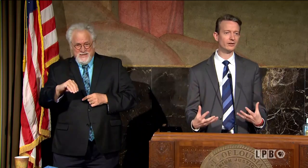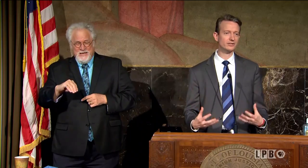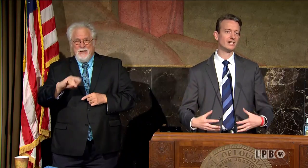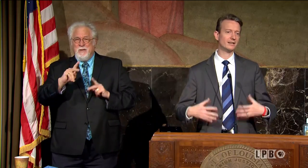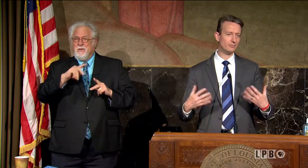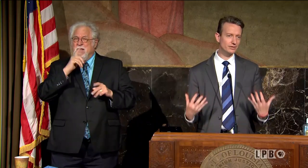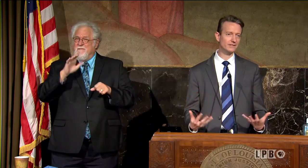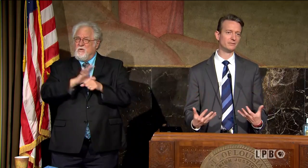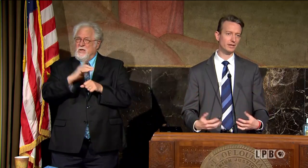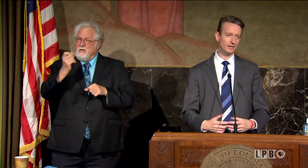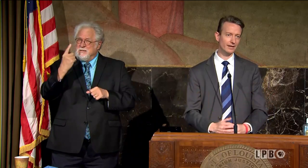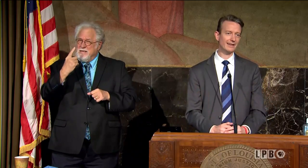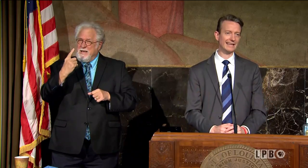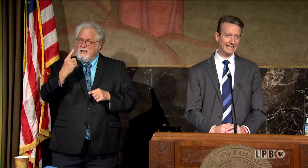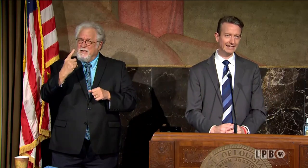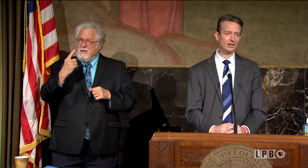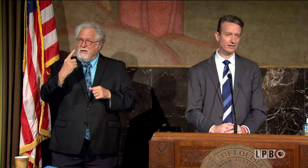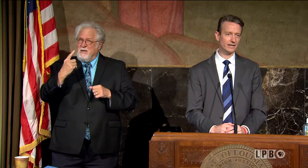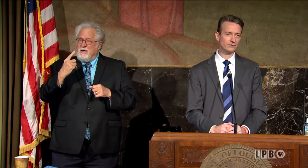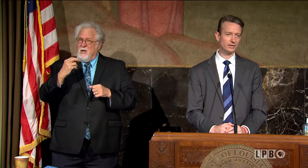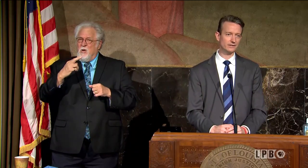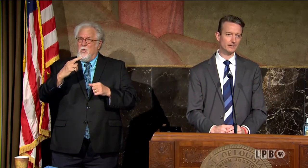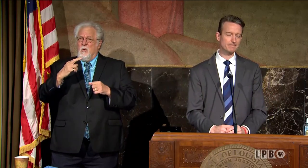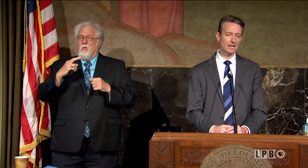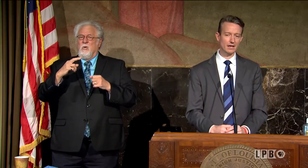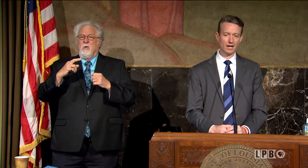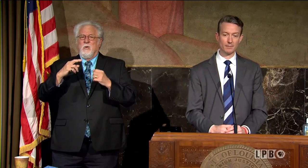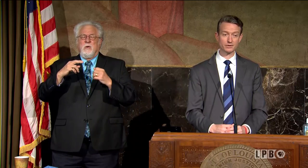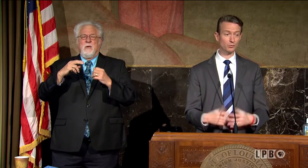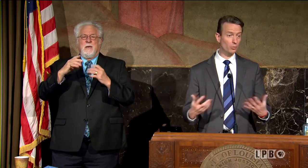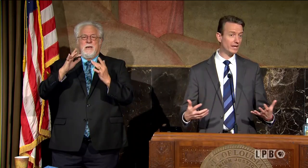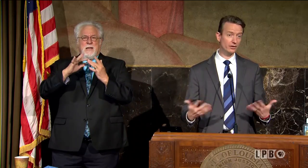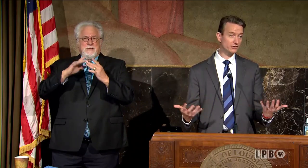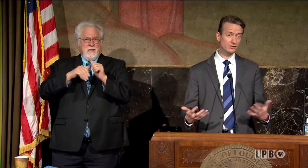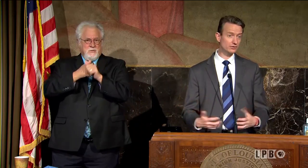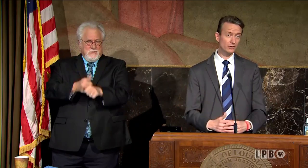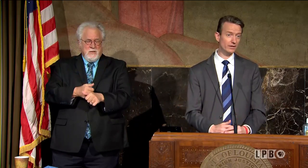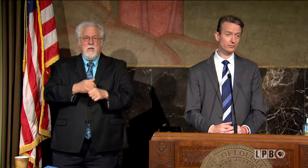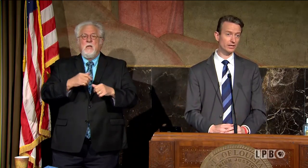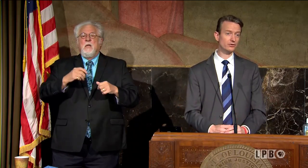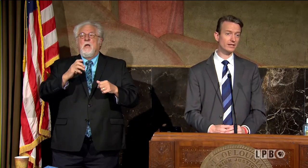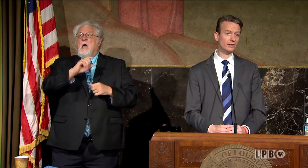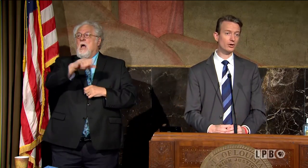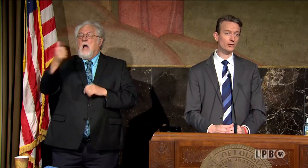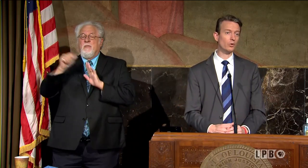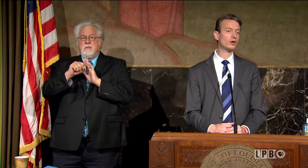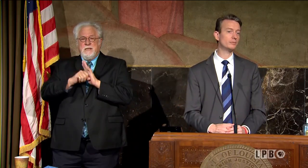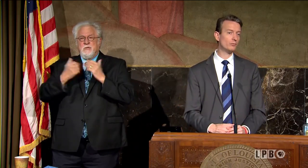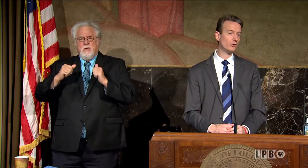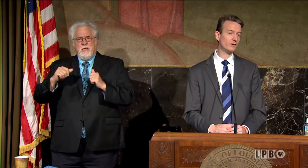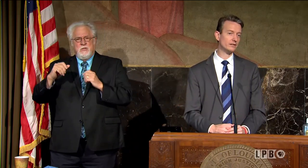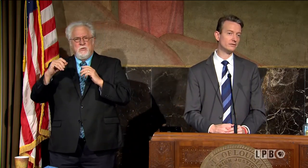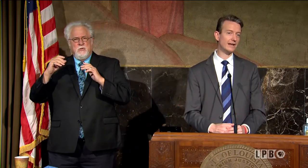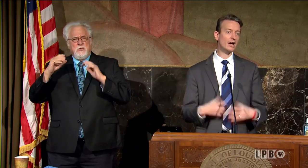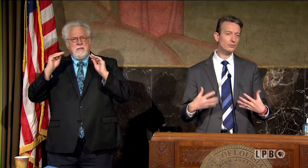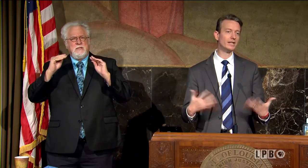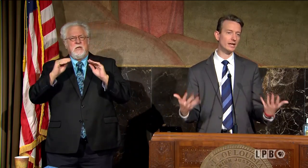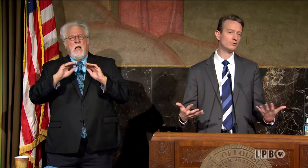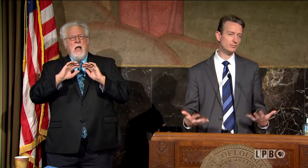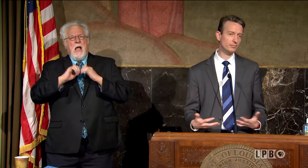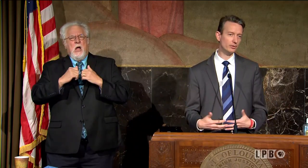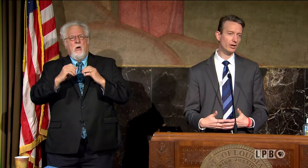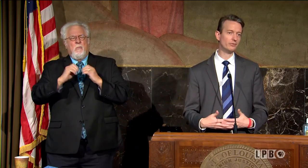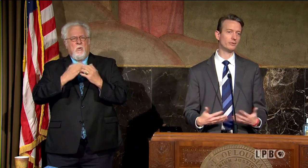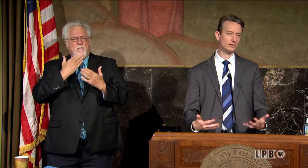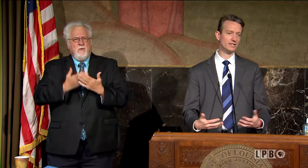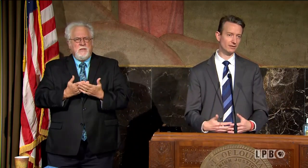aren't fully understanding and participating in contact tracing. So what we in other states are doing is really trying to learn what could be more effective. How do we